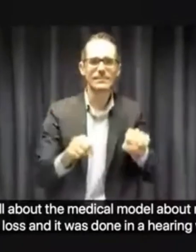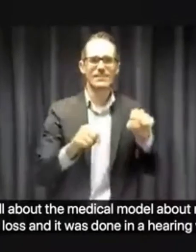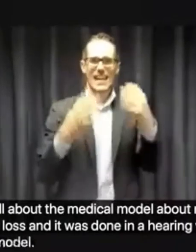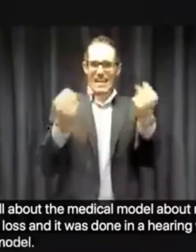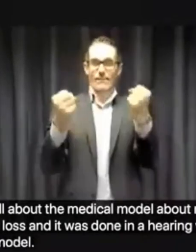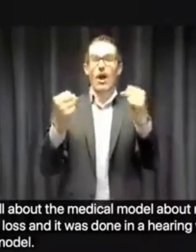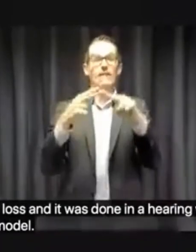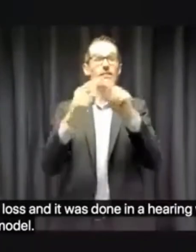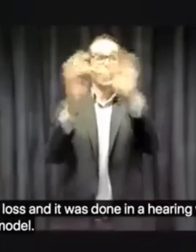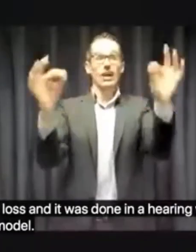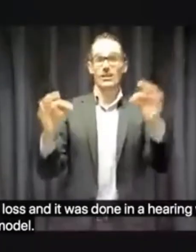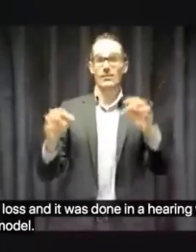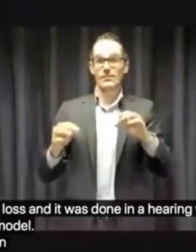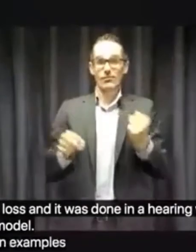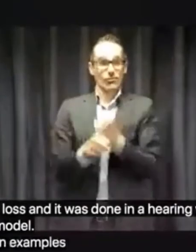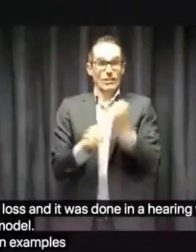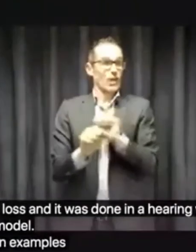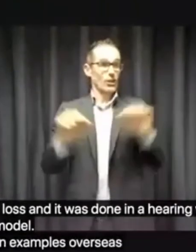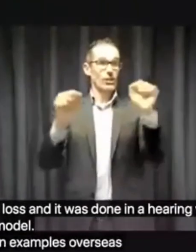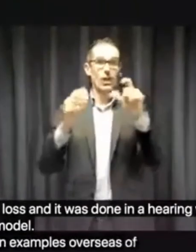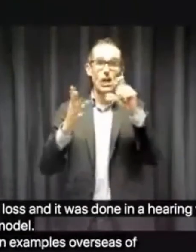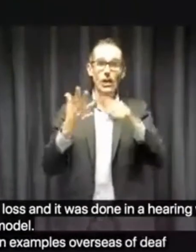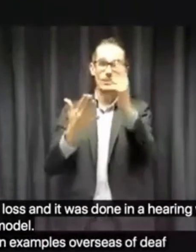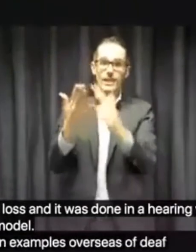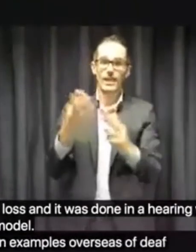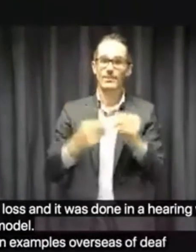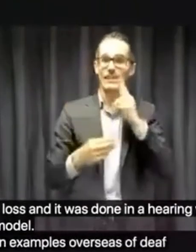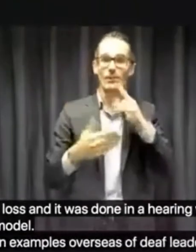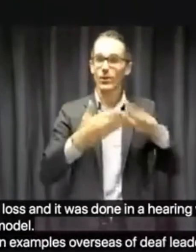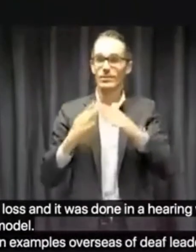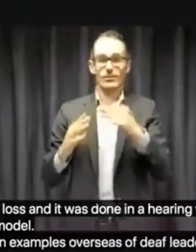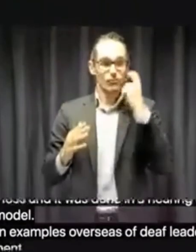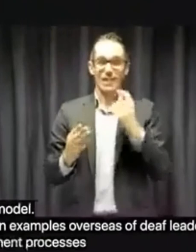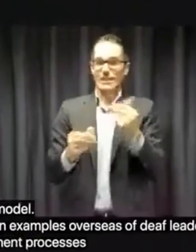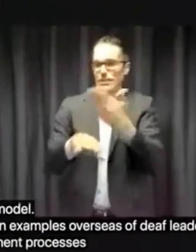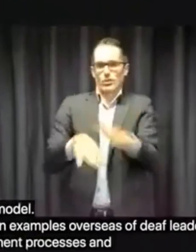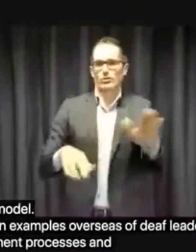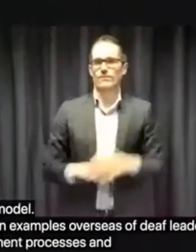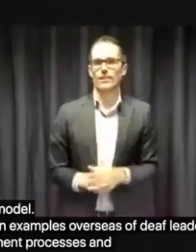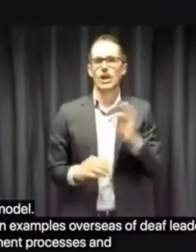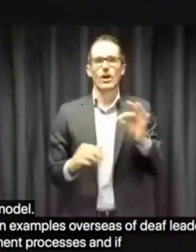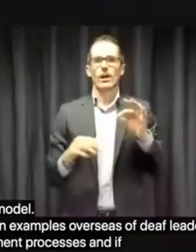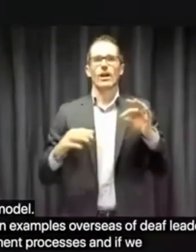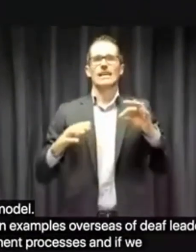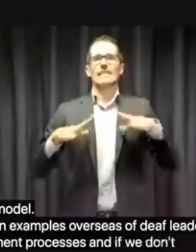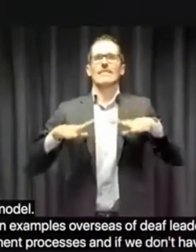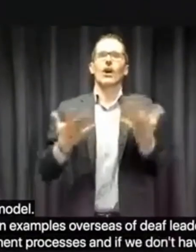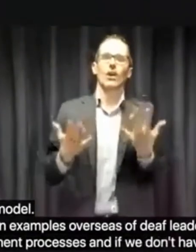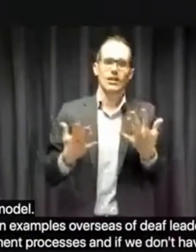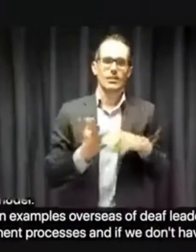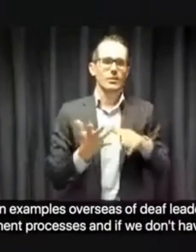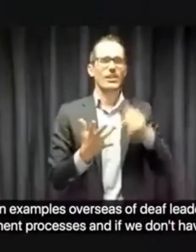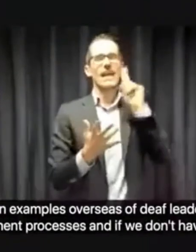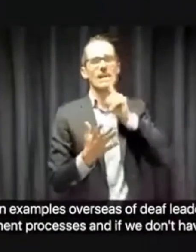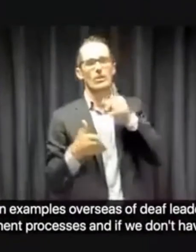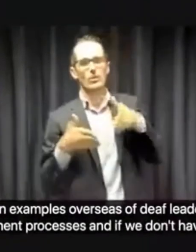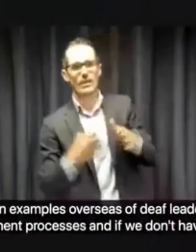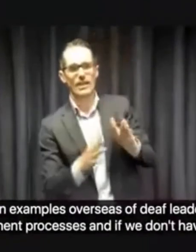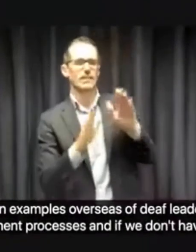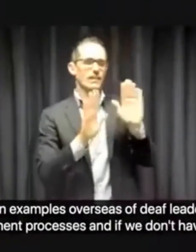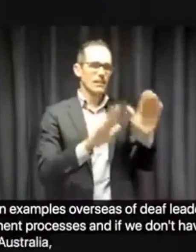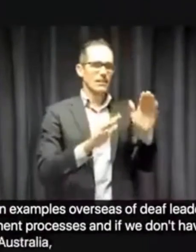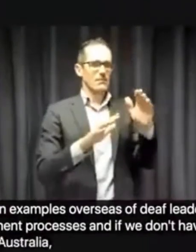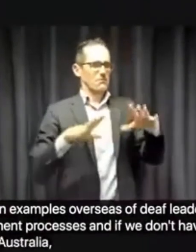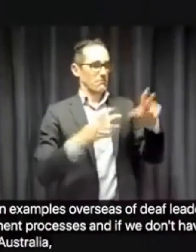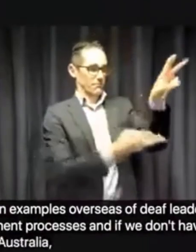processes, deaf led systems. And if we don't have one here in Australia, we could design one. The realization overseas that we should